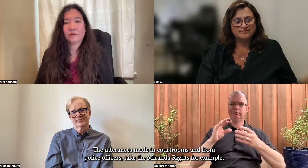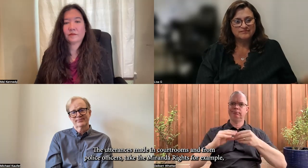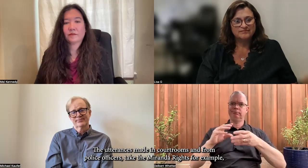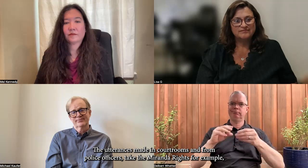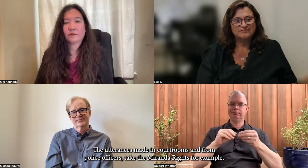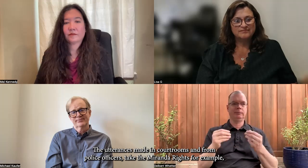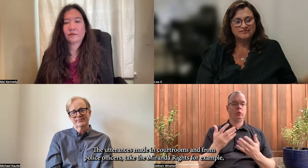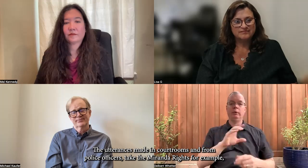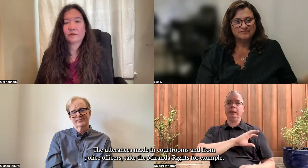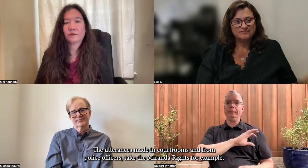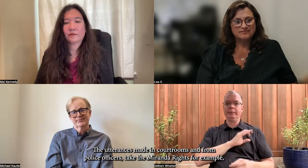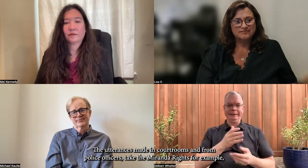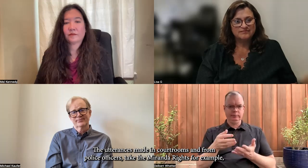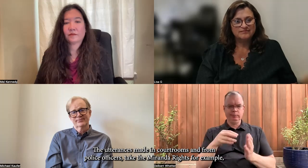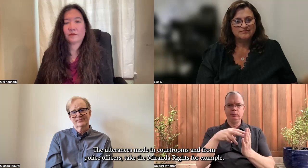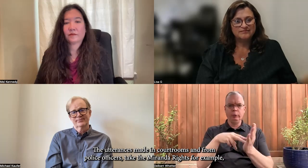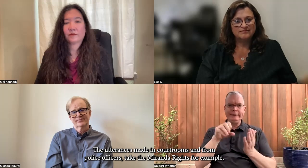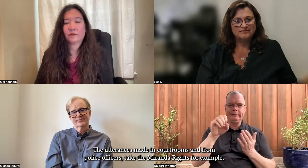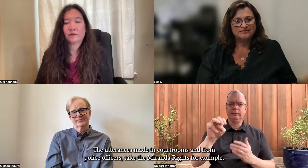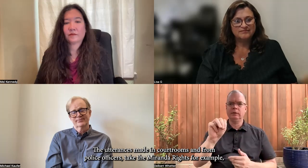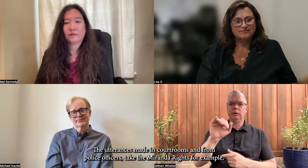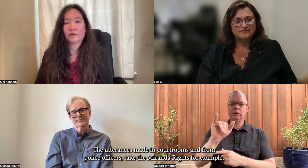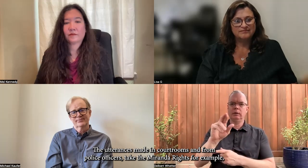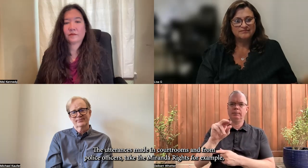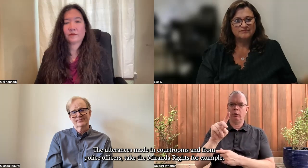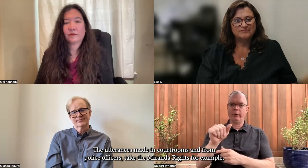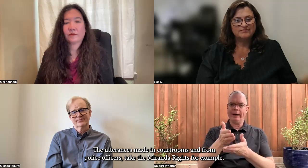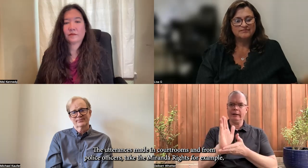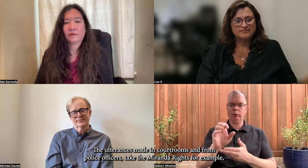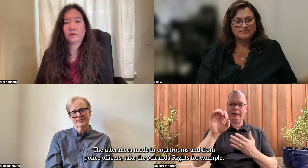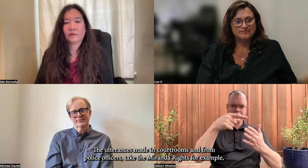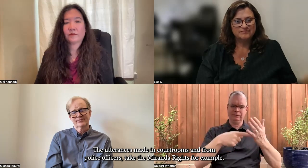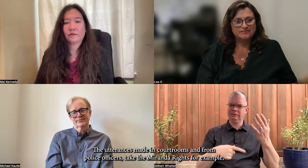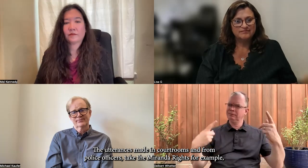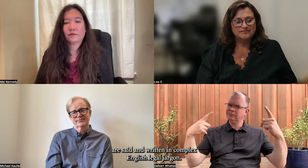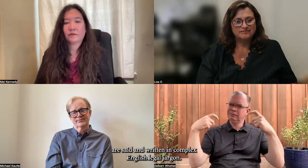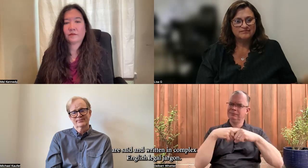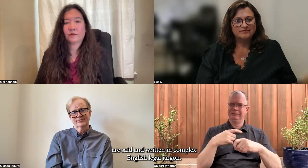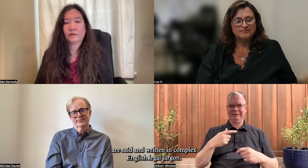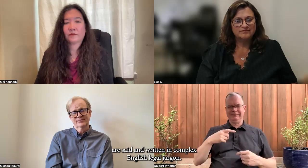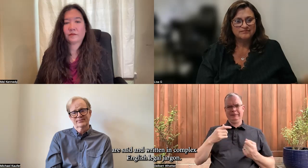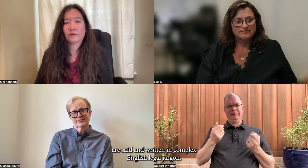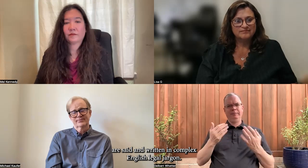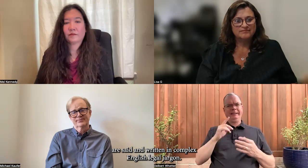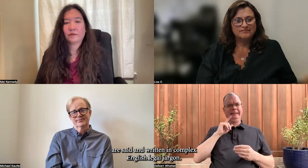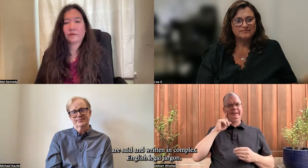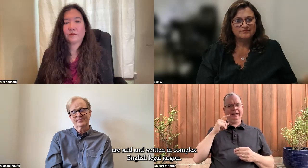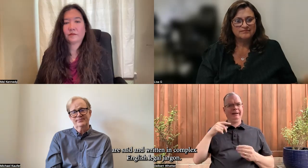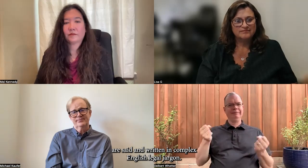and from police officers, take the Miranda rights, for example, are said and written in complex English